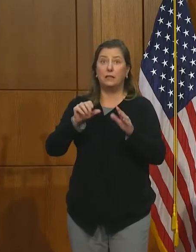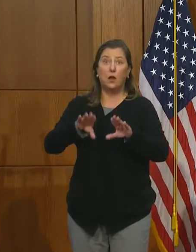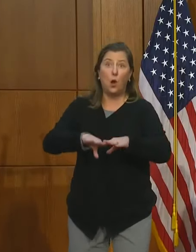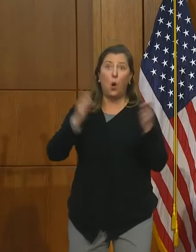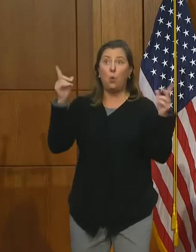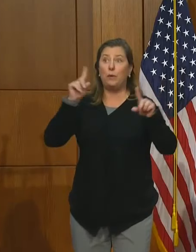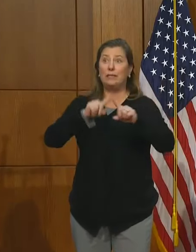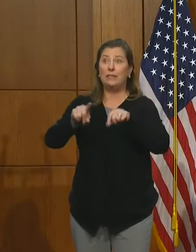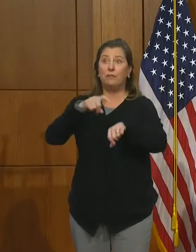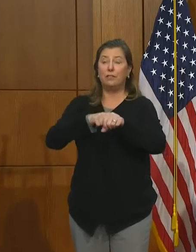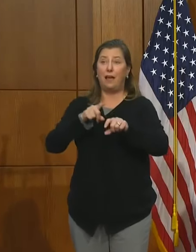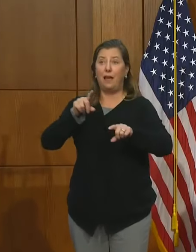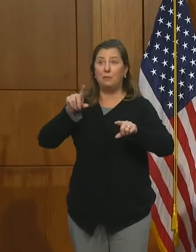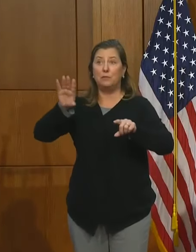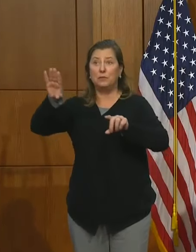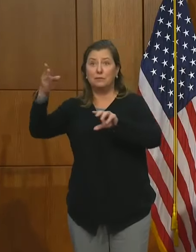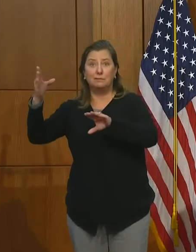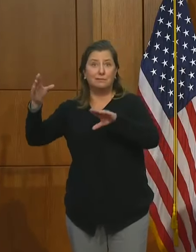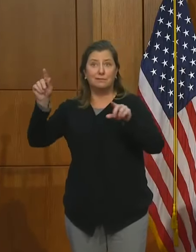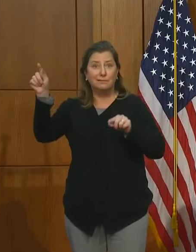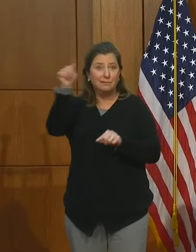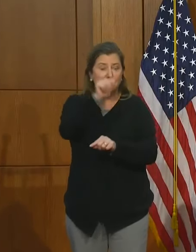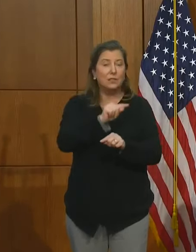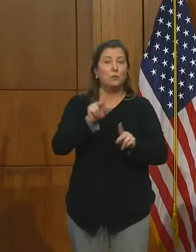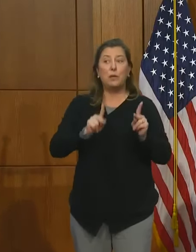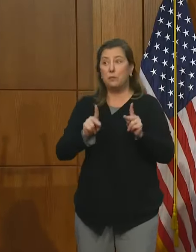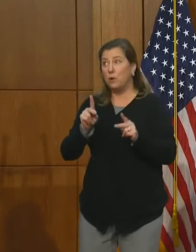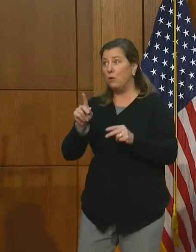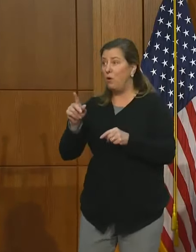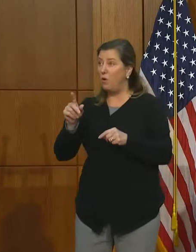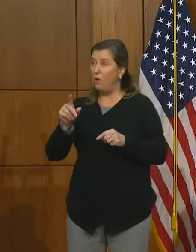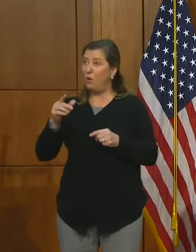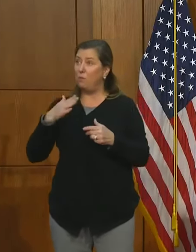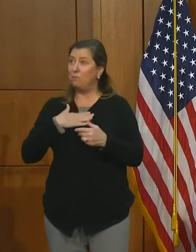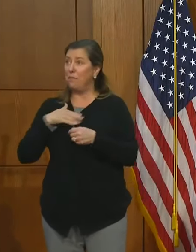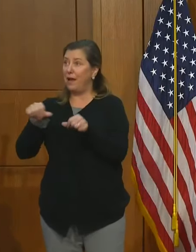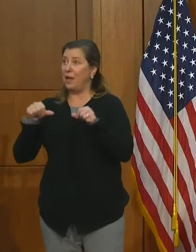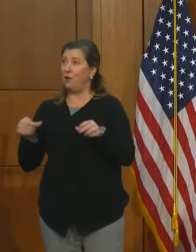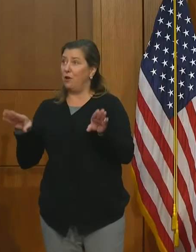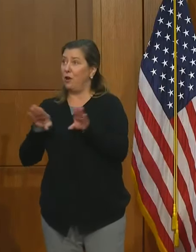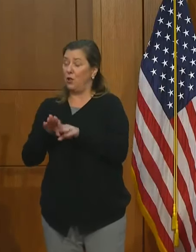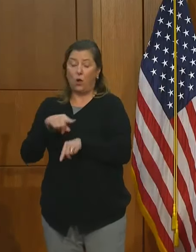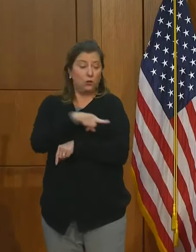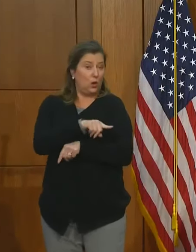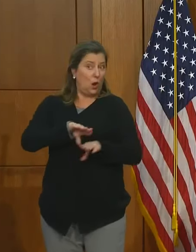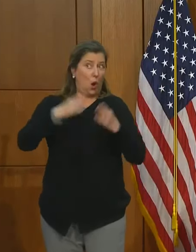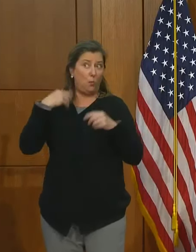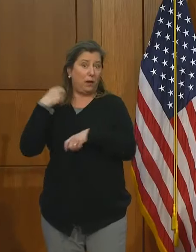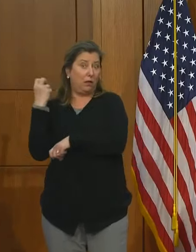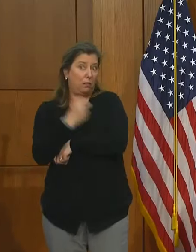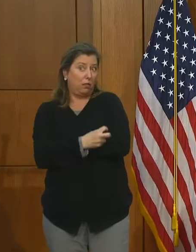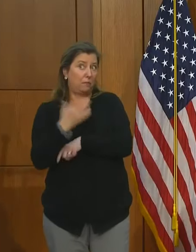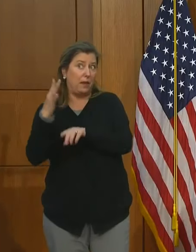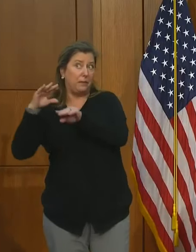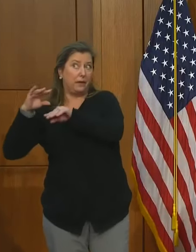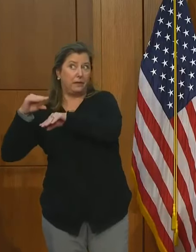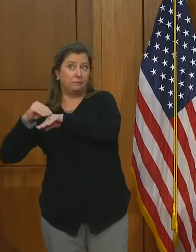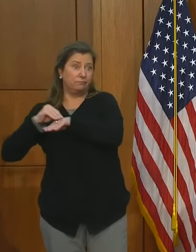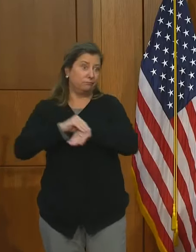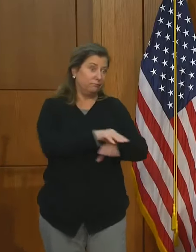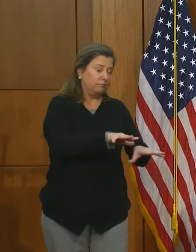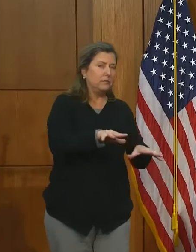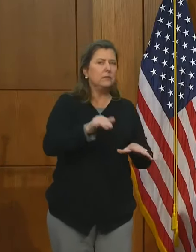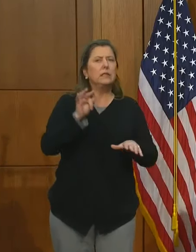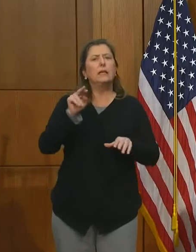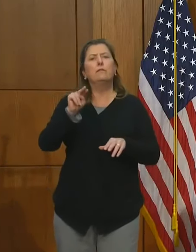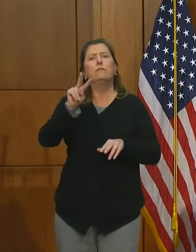folks from hot spots could travel to areas with lower number of cases and cause new transmissions. So if Northern Virginia opens